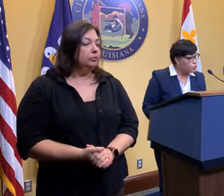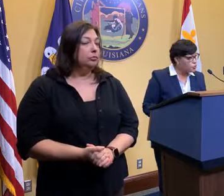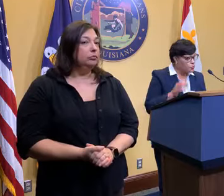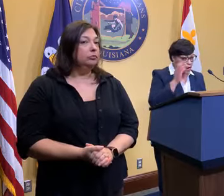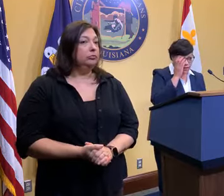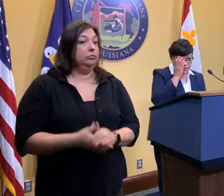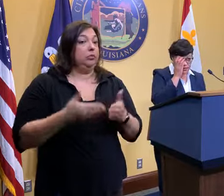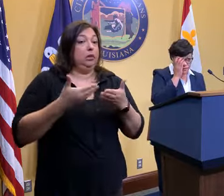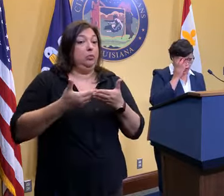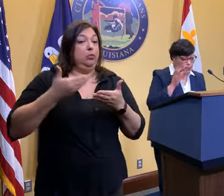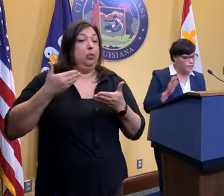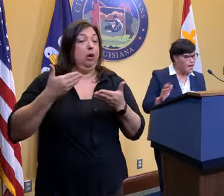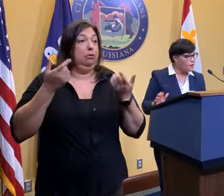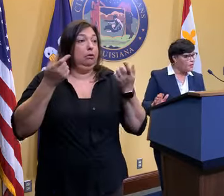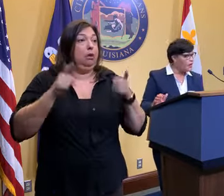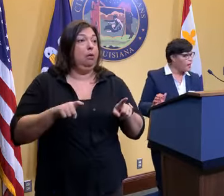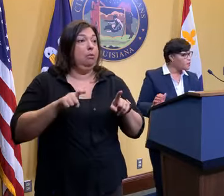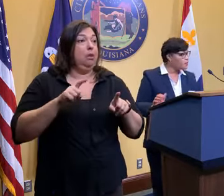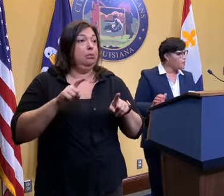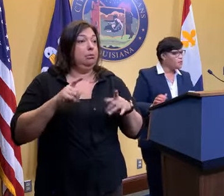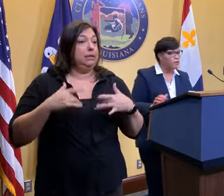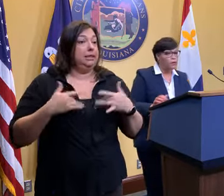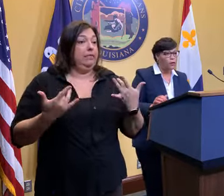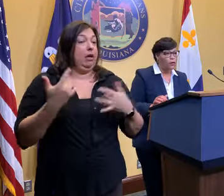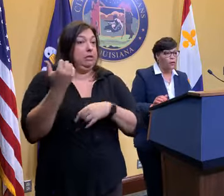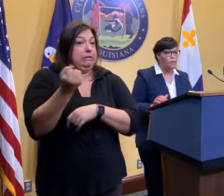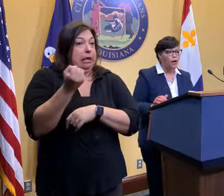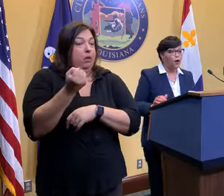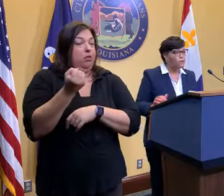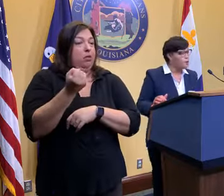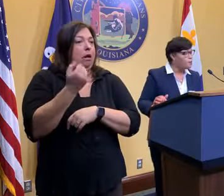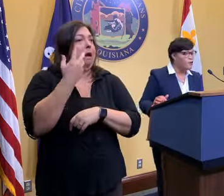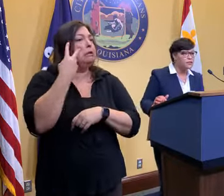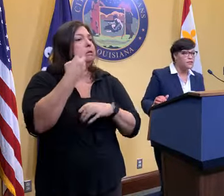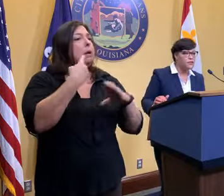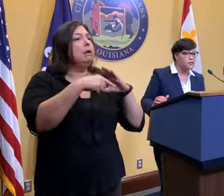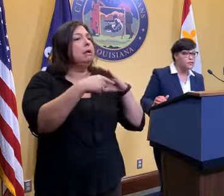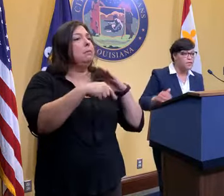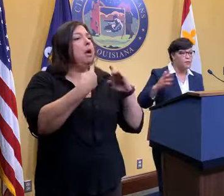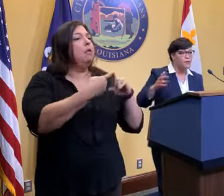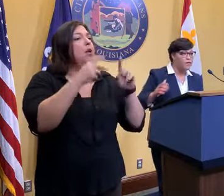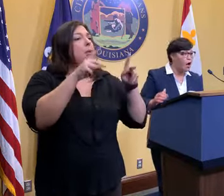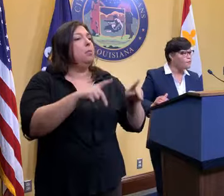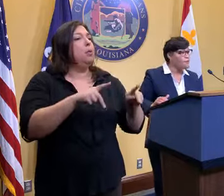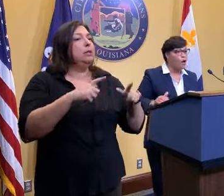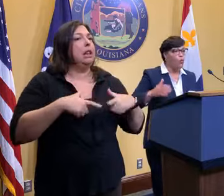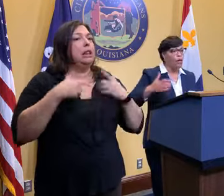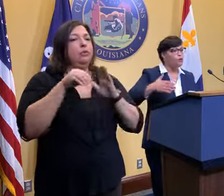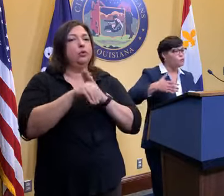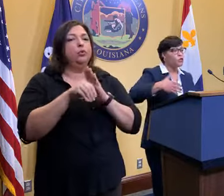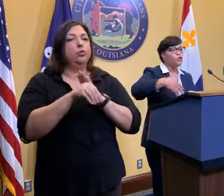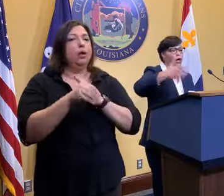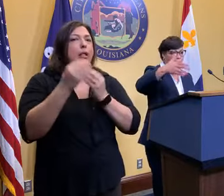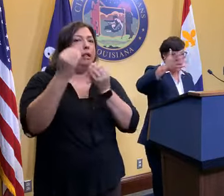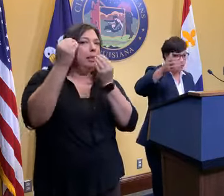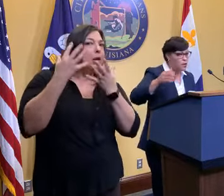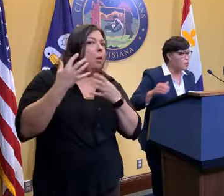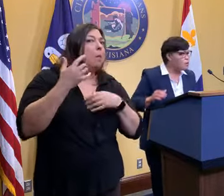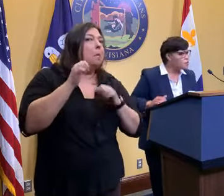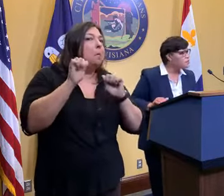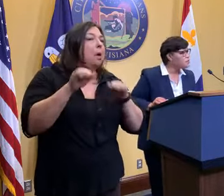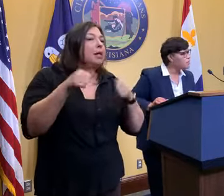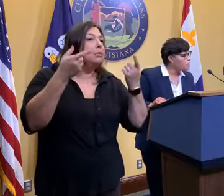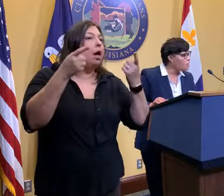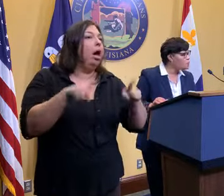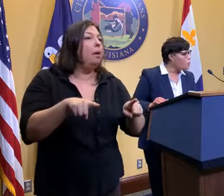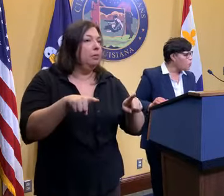Prior to this event on Saturday, I received a little email from a resident tipping me off about what could come